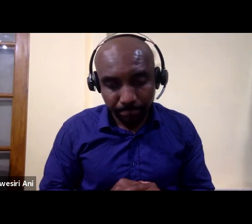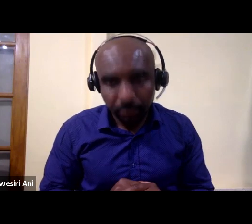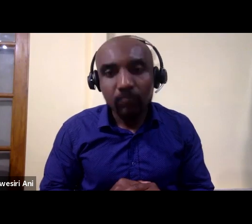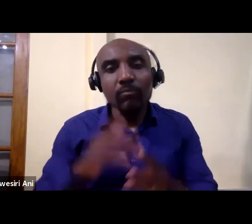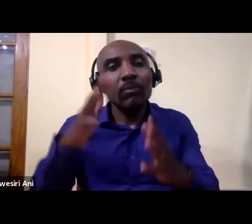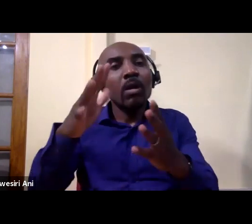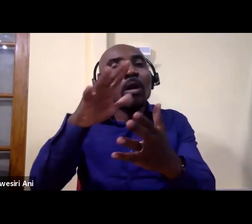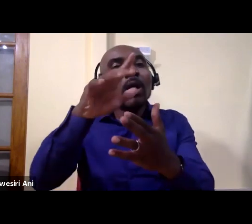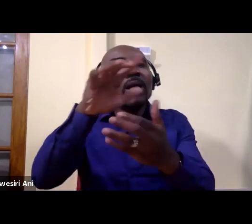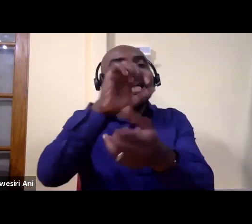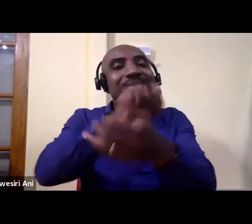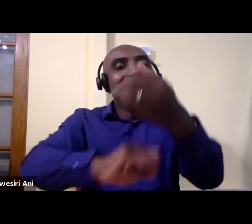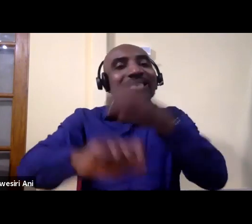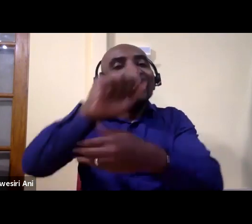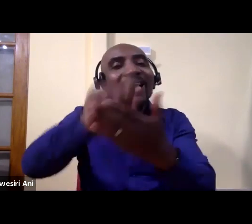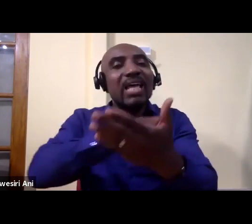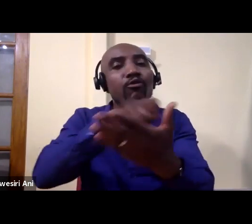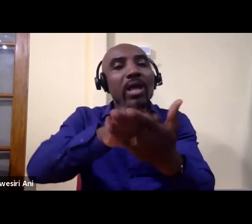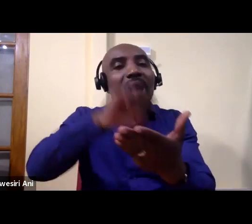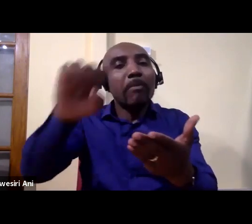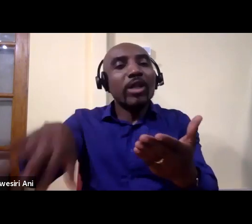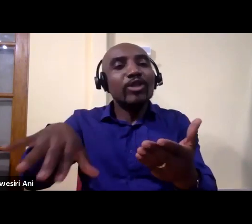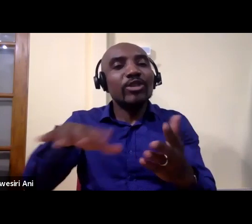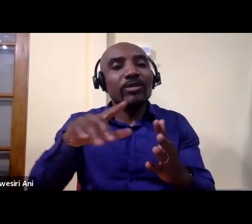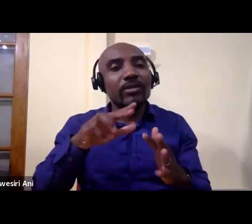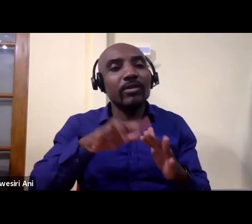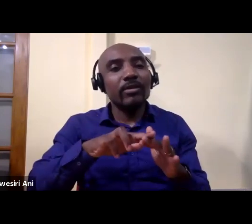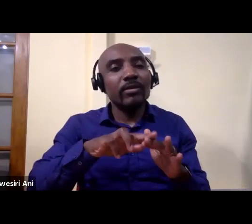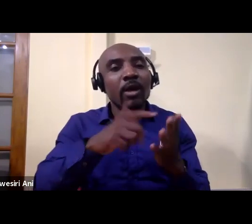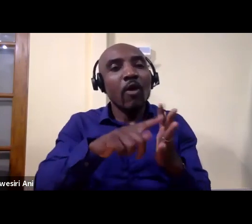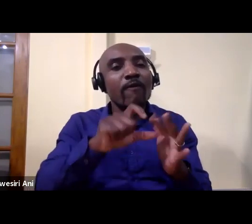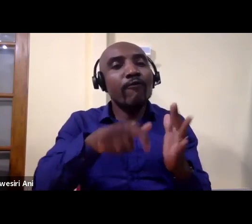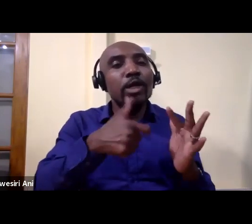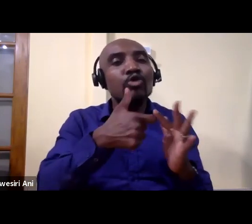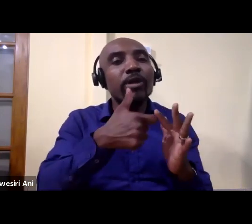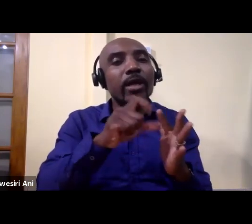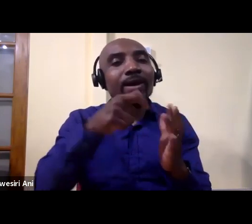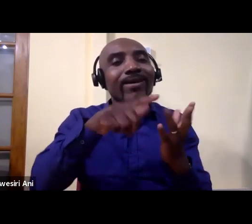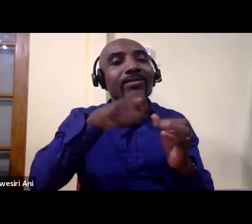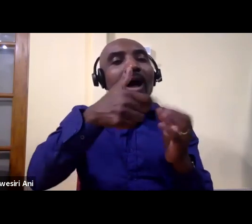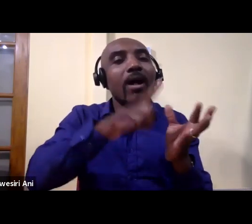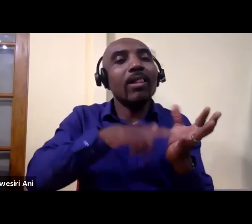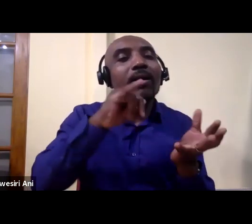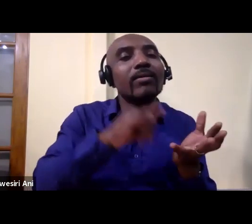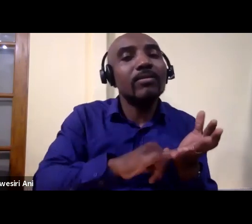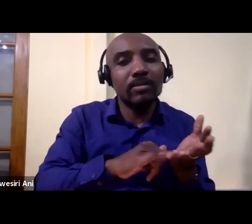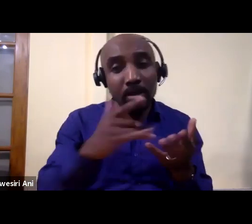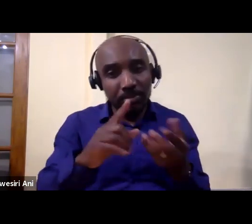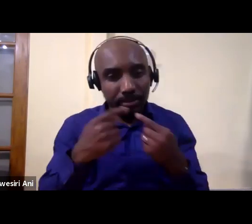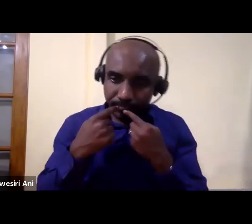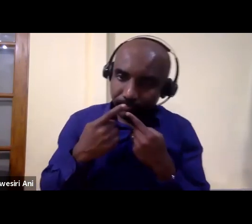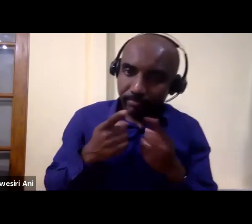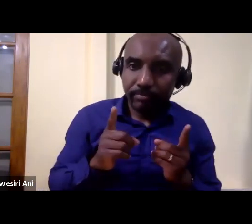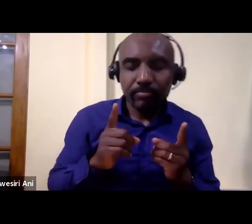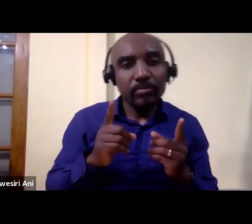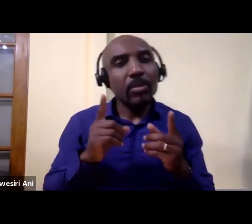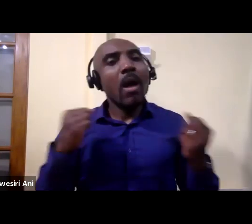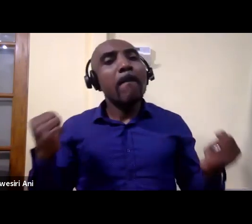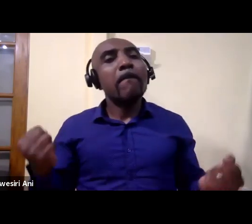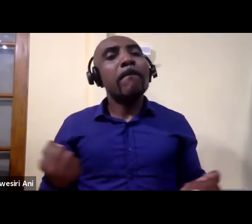abolitionist Frederick Douglass, who said, "Power concedes nothing without a demand. It never has, and it never